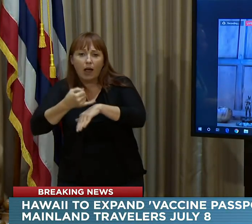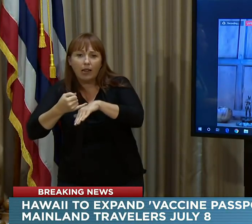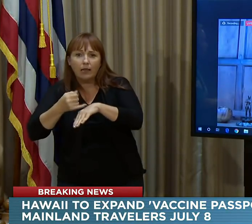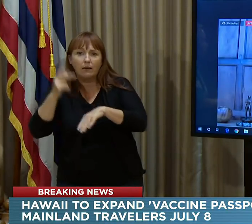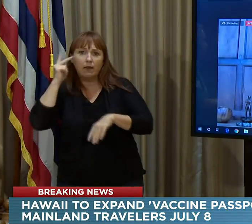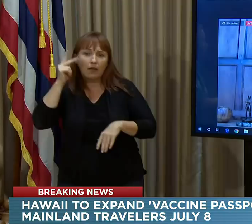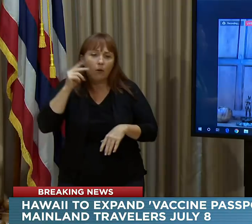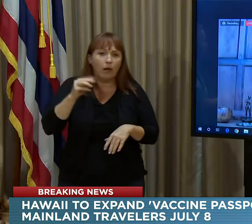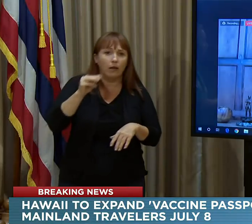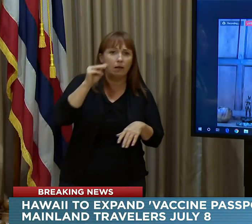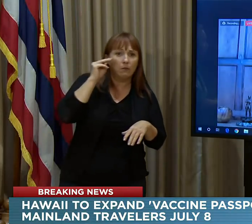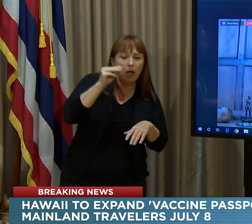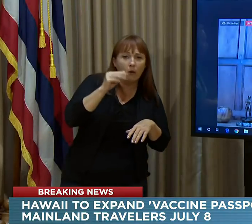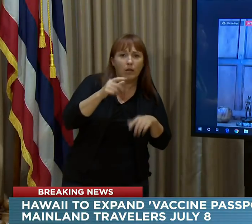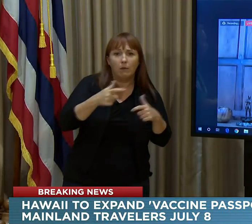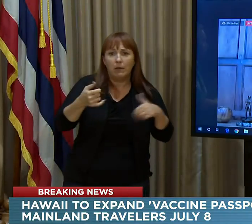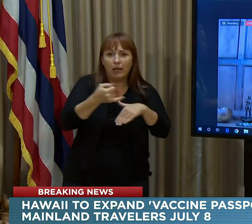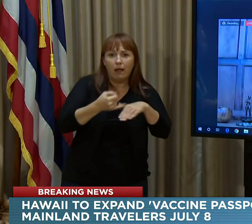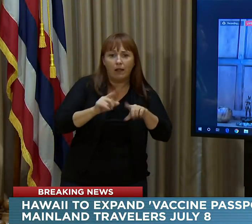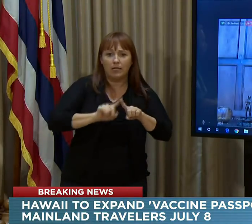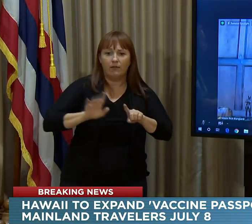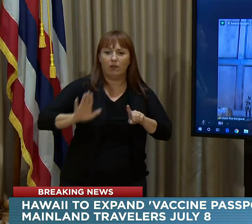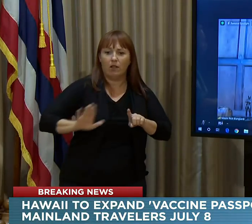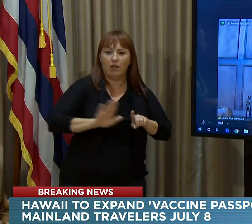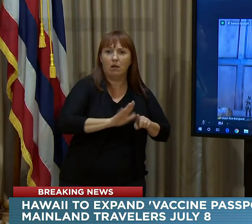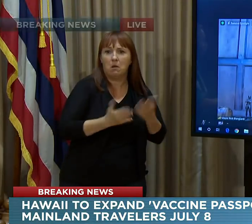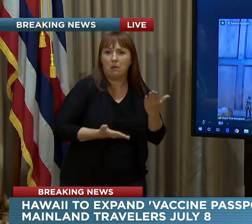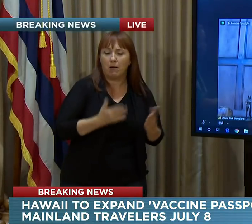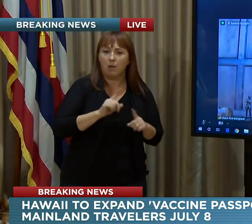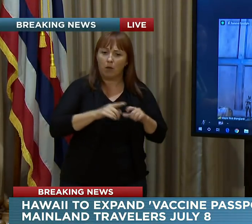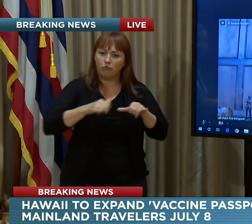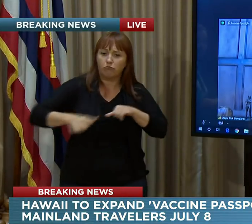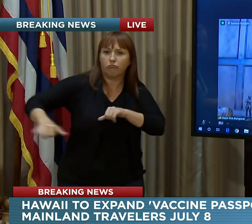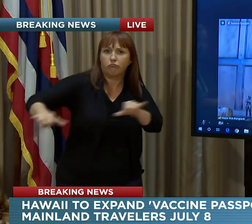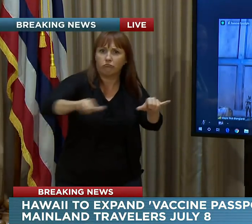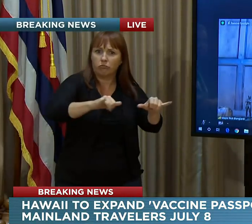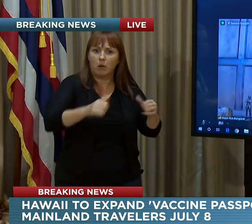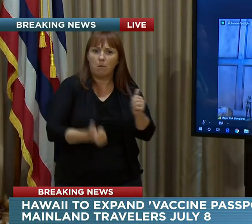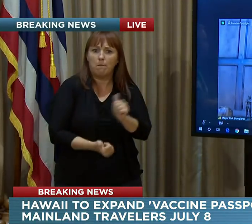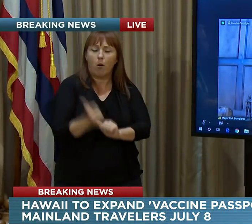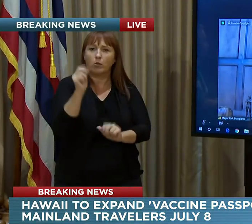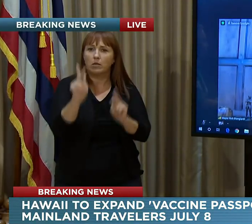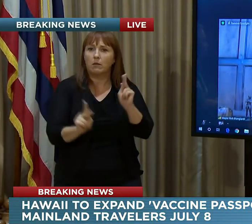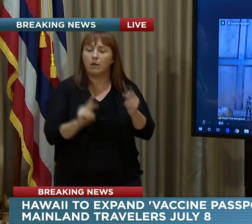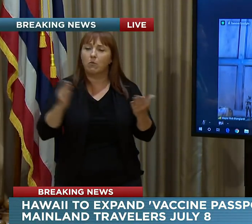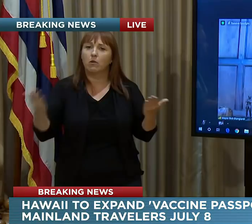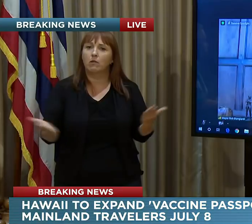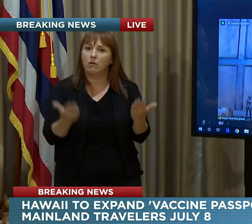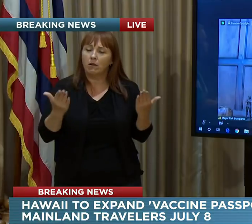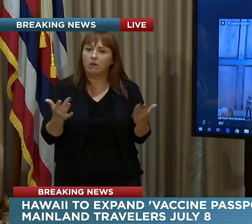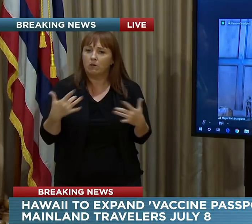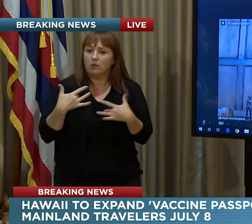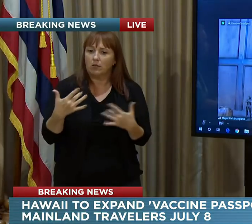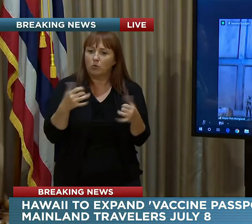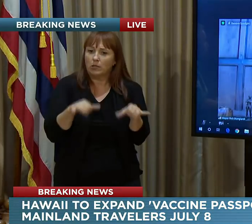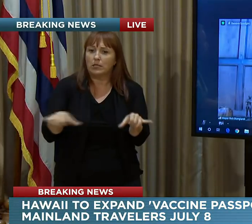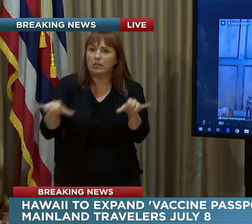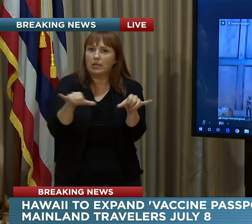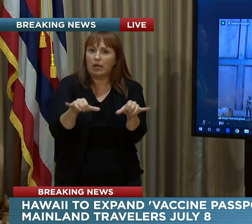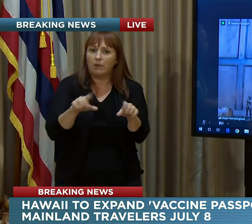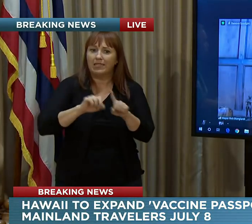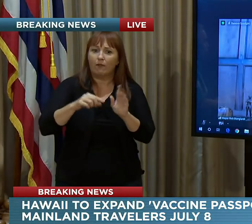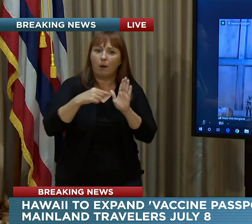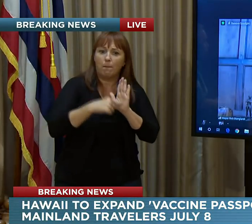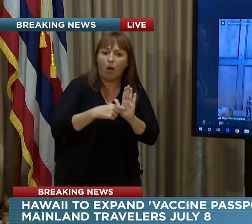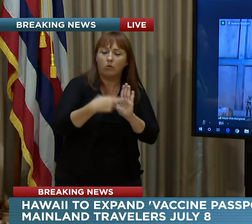and Mayor Roth per se, but we've treated, given the bulk of our population, on all of our tier models